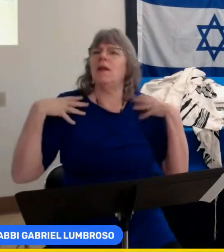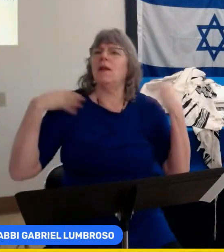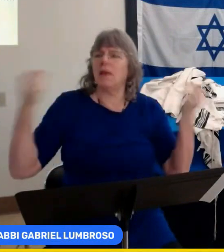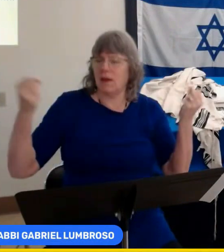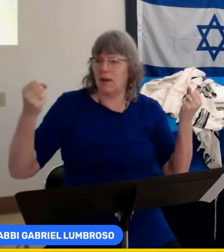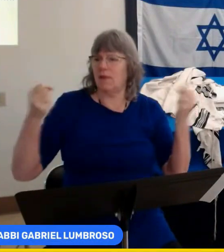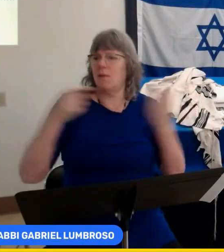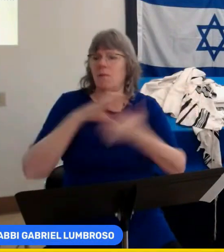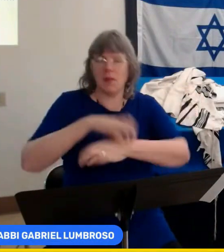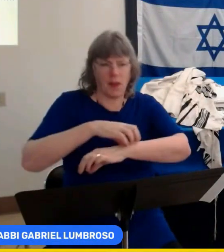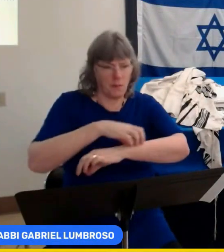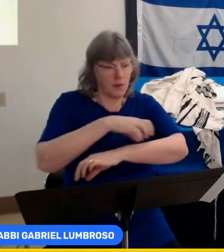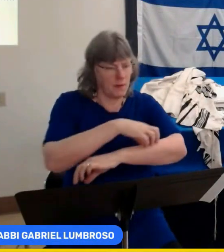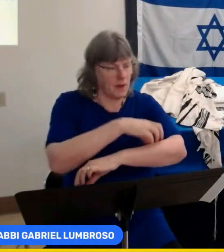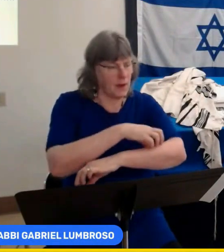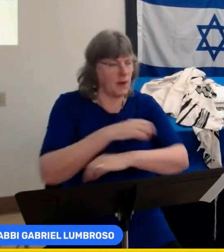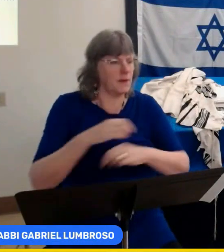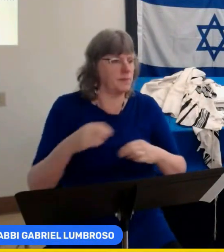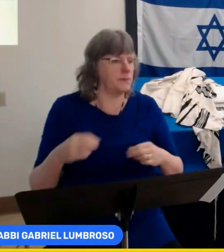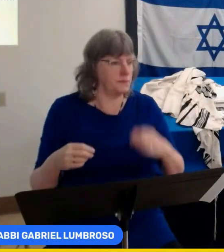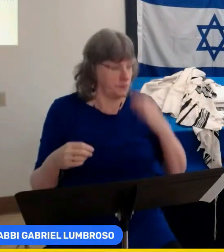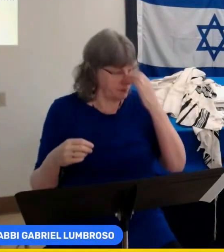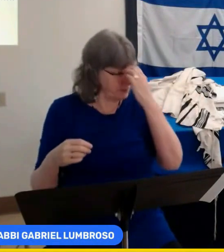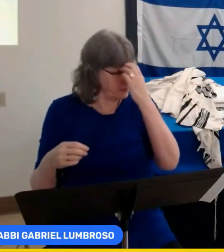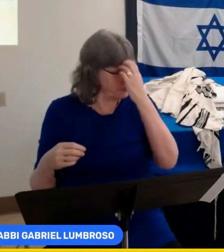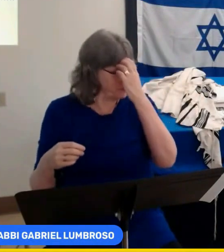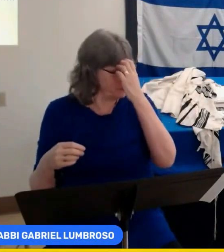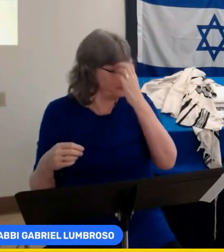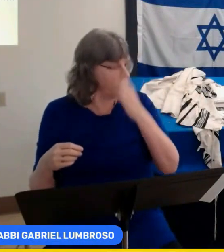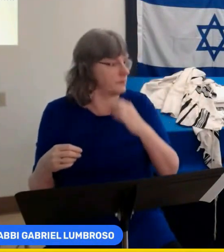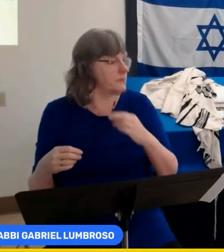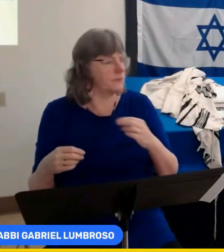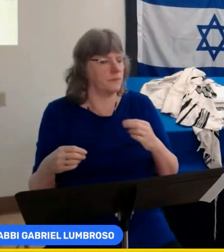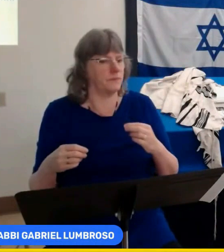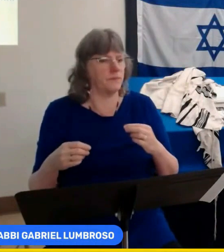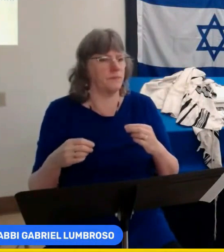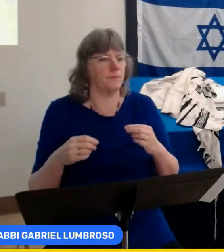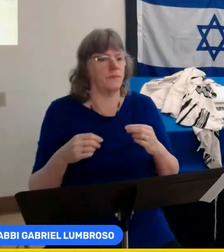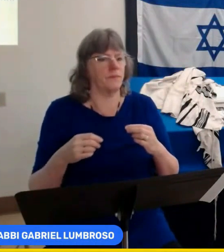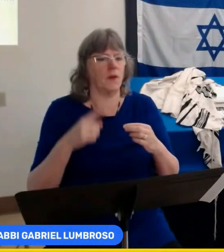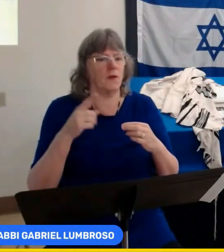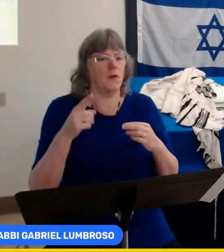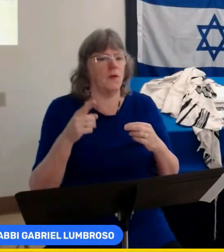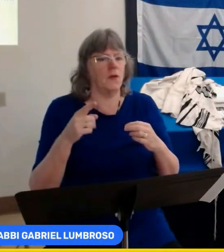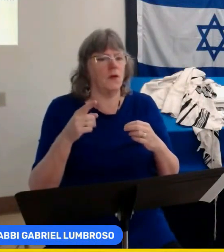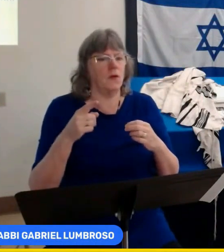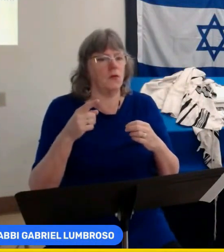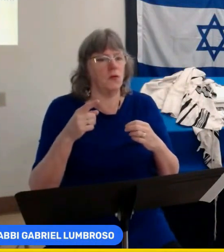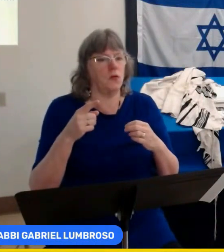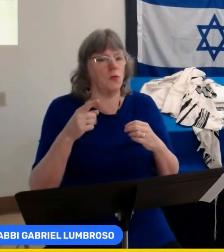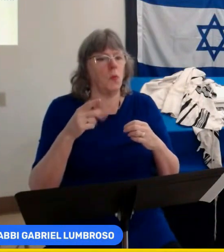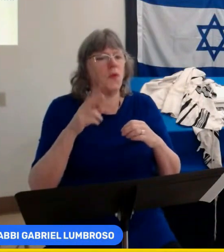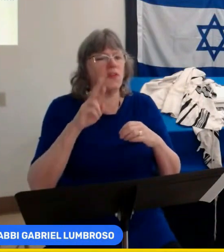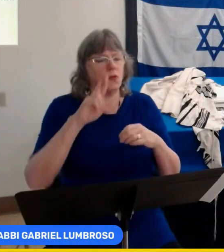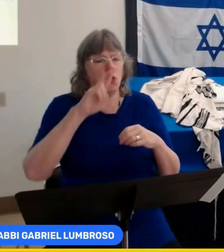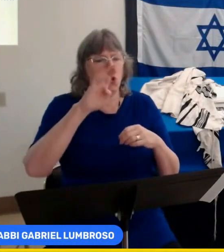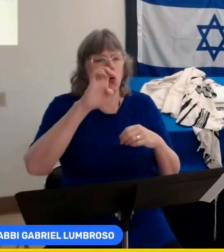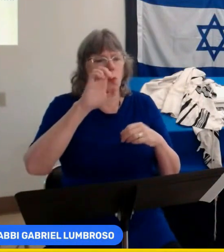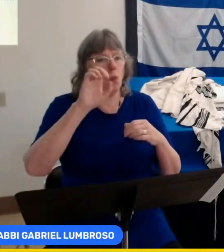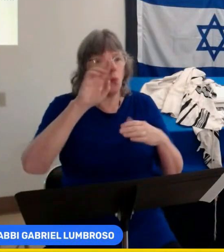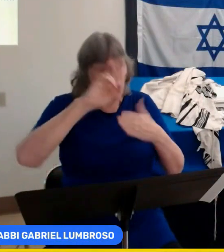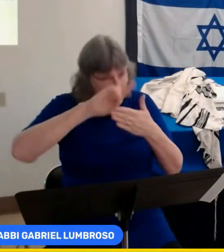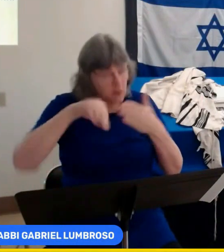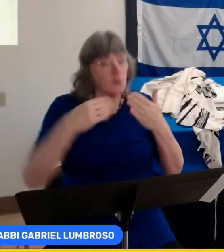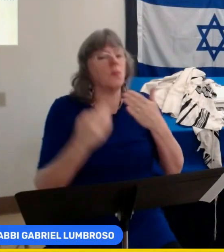that with a restoration to former goodness, like we read Kekedem,